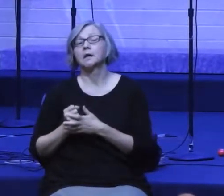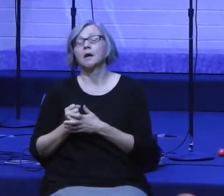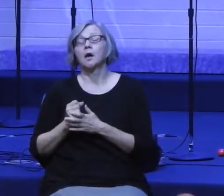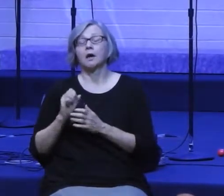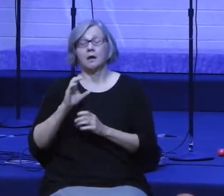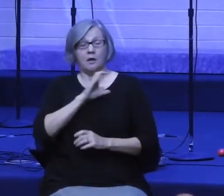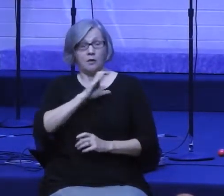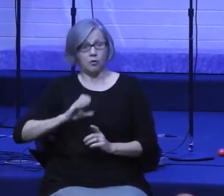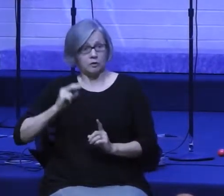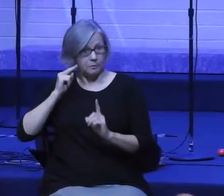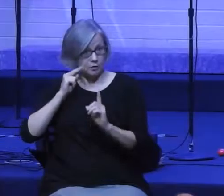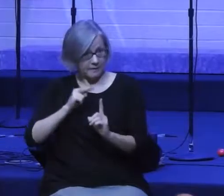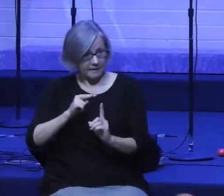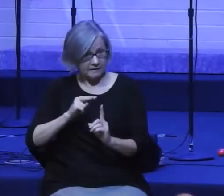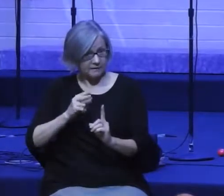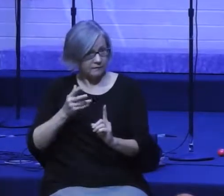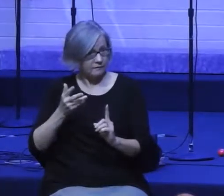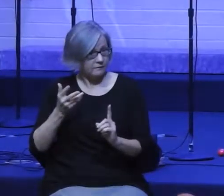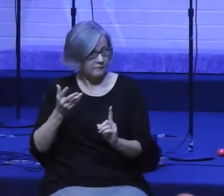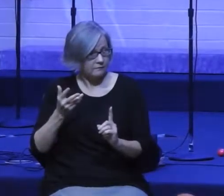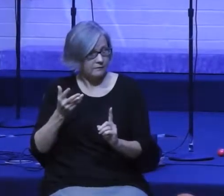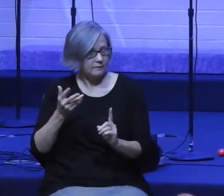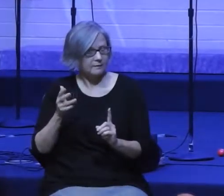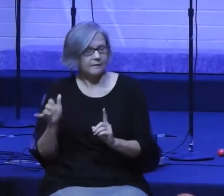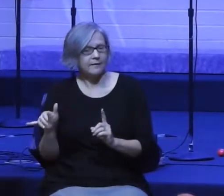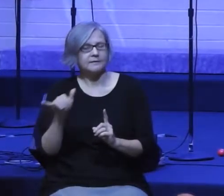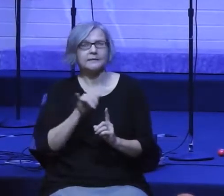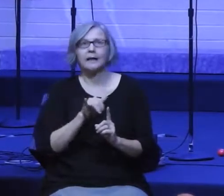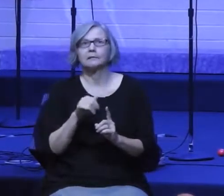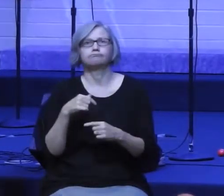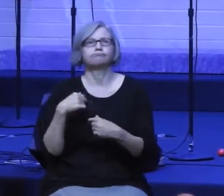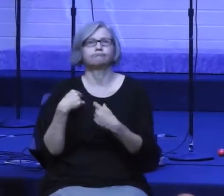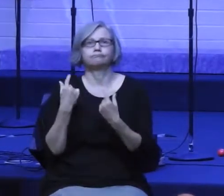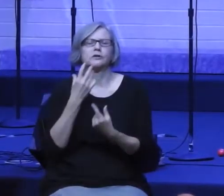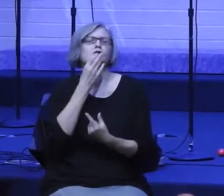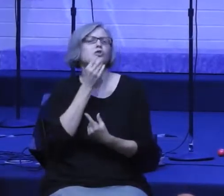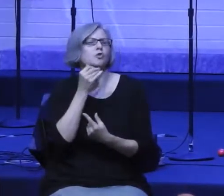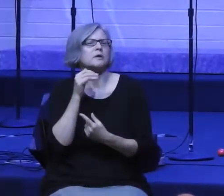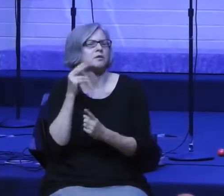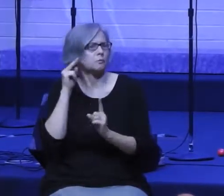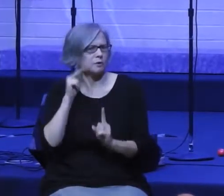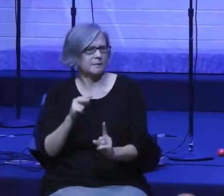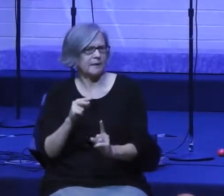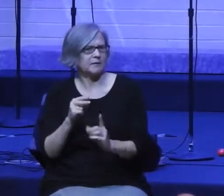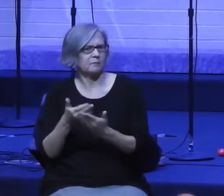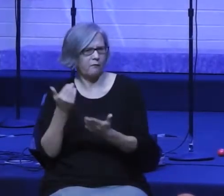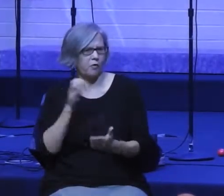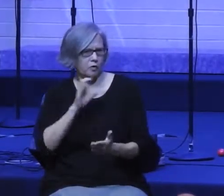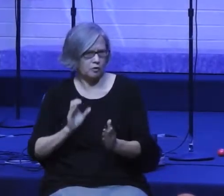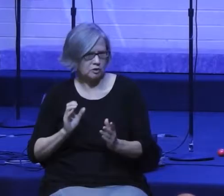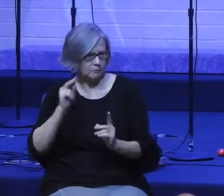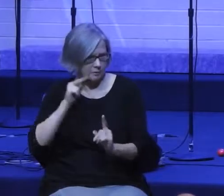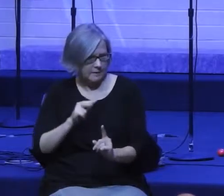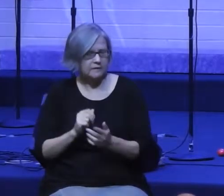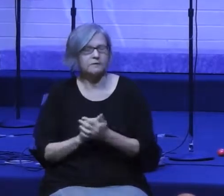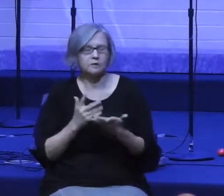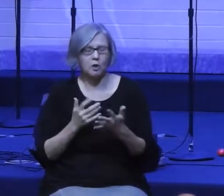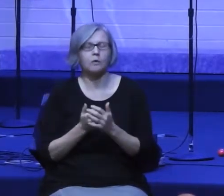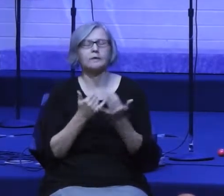What did Peter have in mind? We come up with a lot of different possibilities of what Peter means when he says the end of all things is near. Here's our best